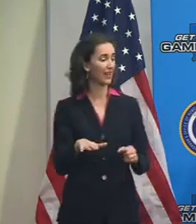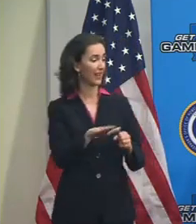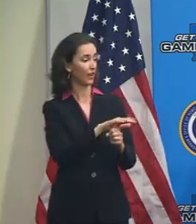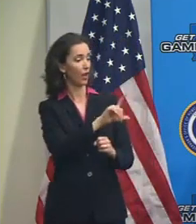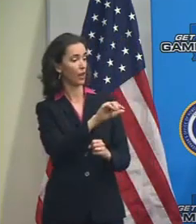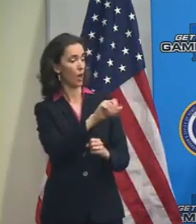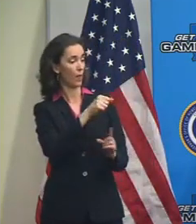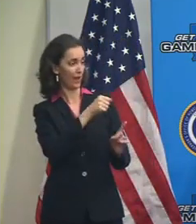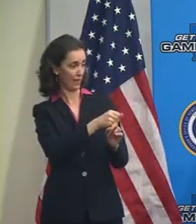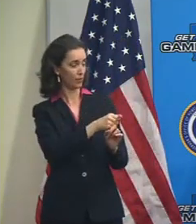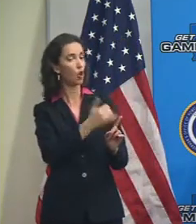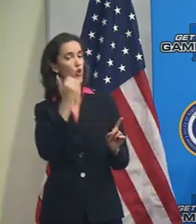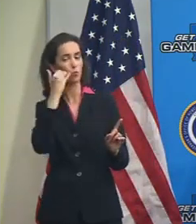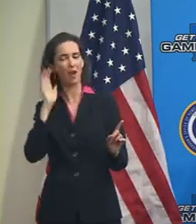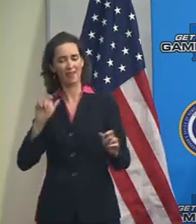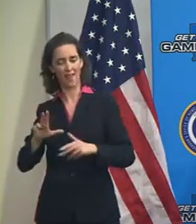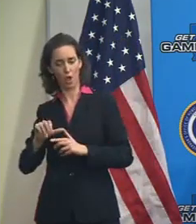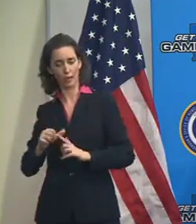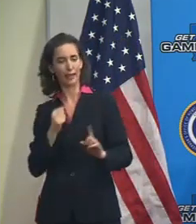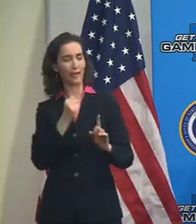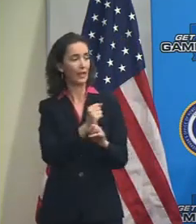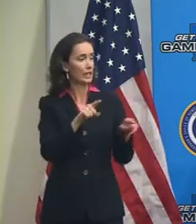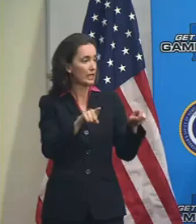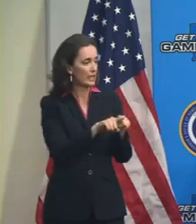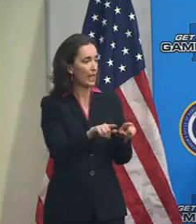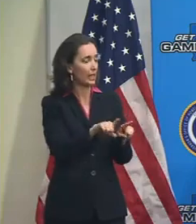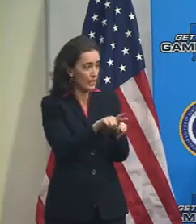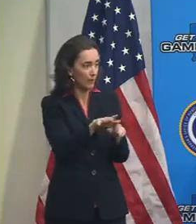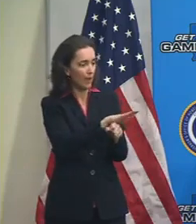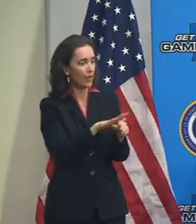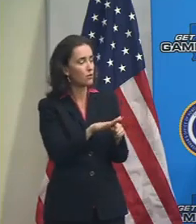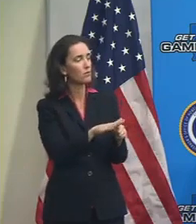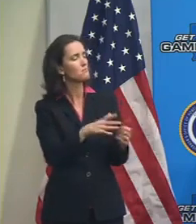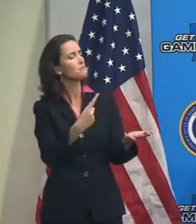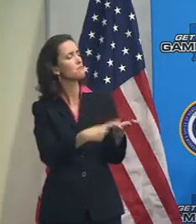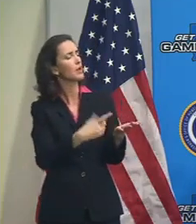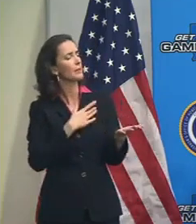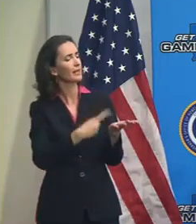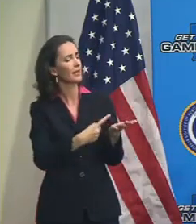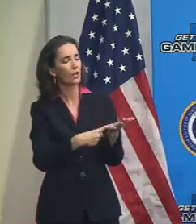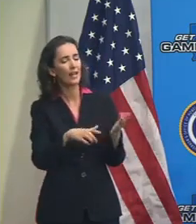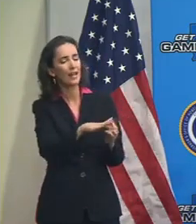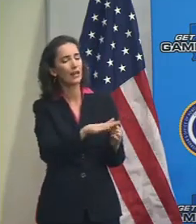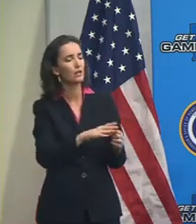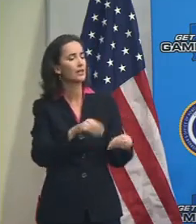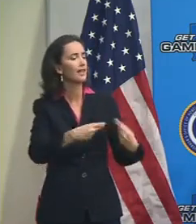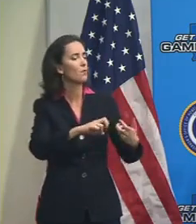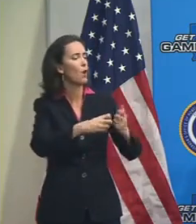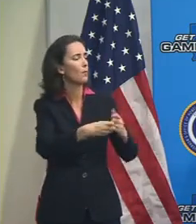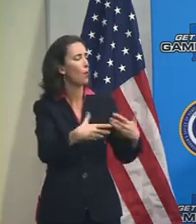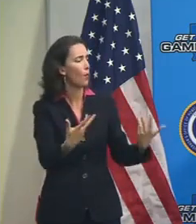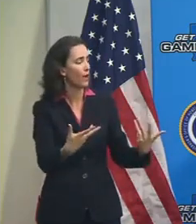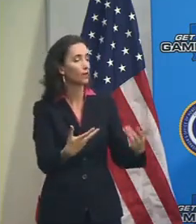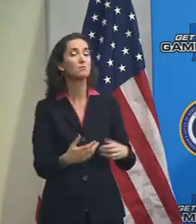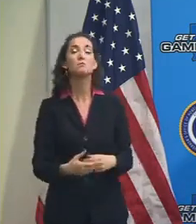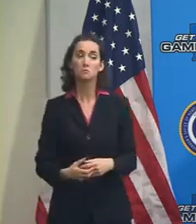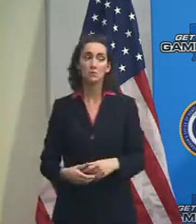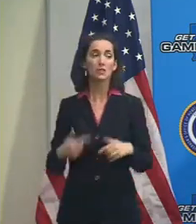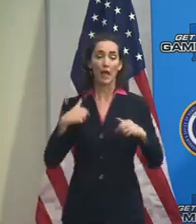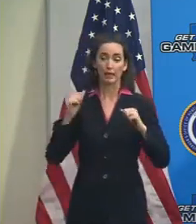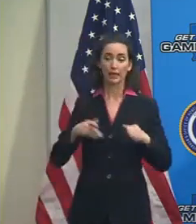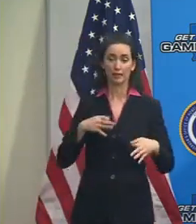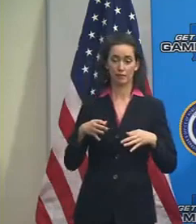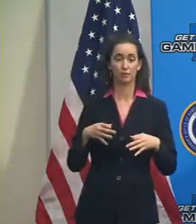talk about what particular problems that may cause in that area? Yeah, I can. Well, first of all, many